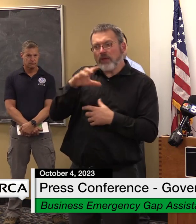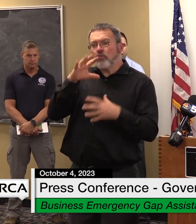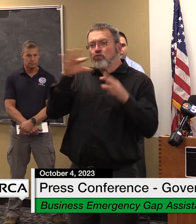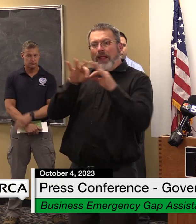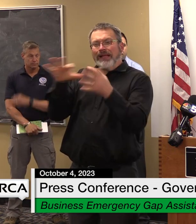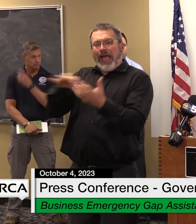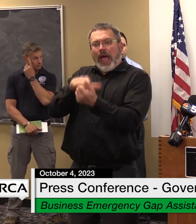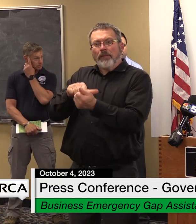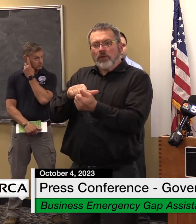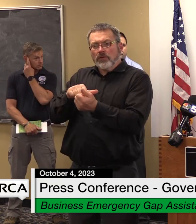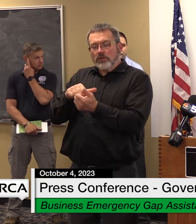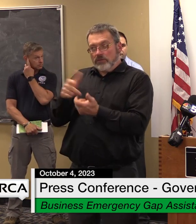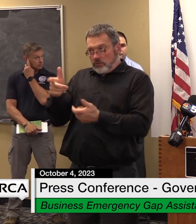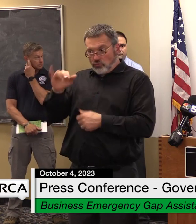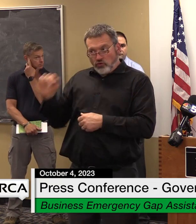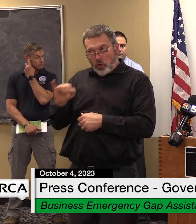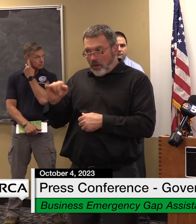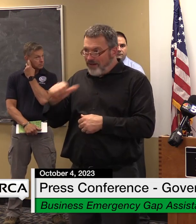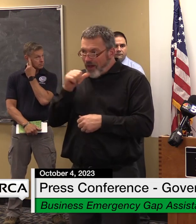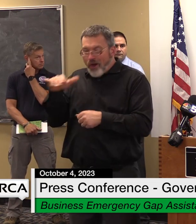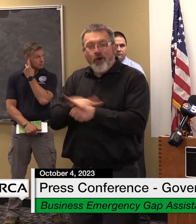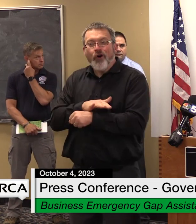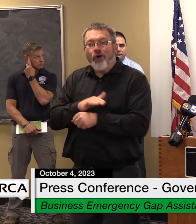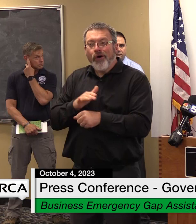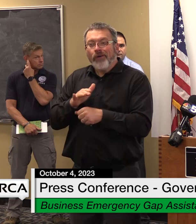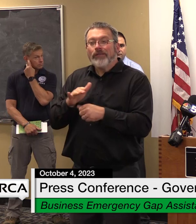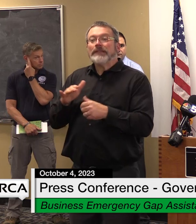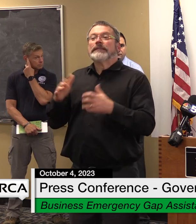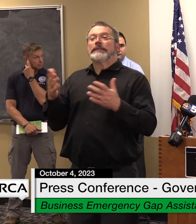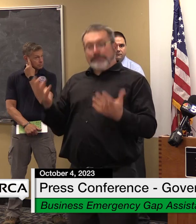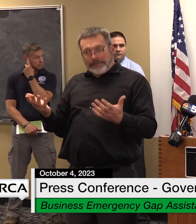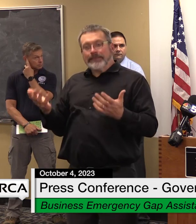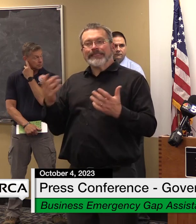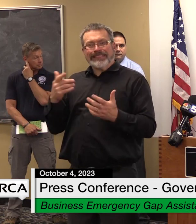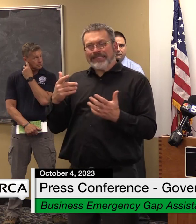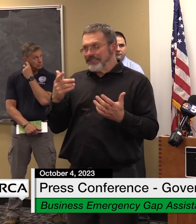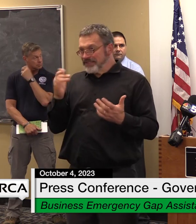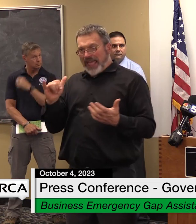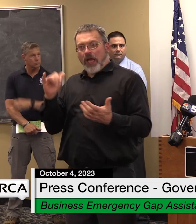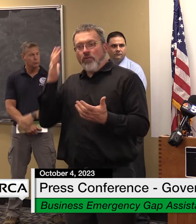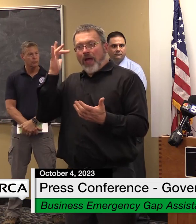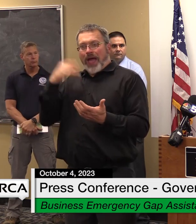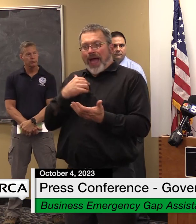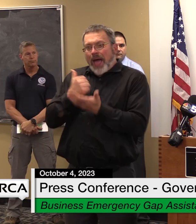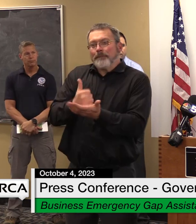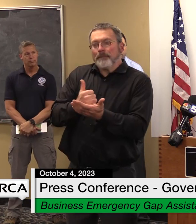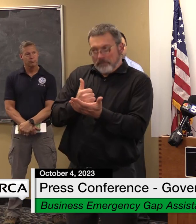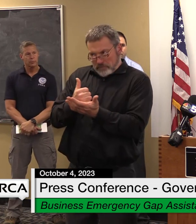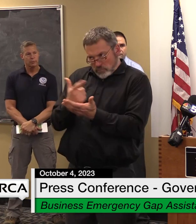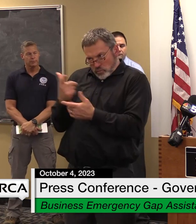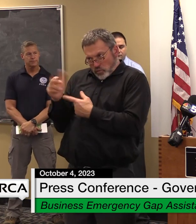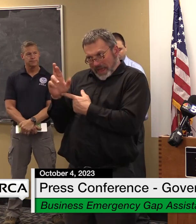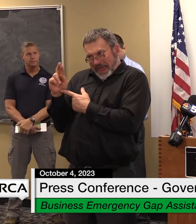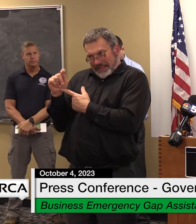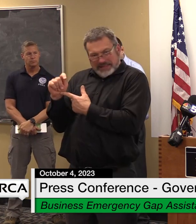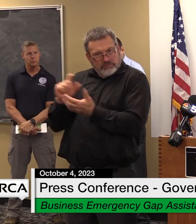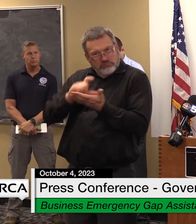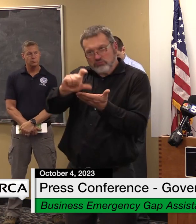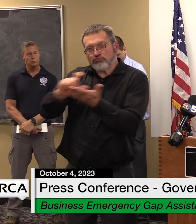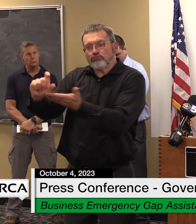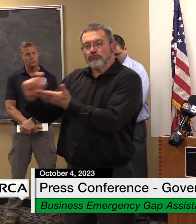uncovered. And that's how we're calculating awards, is on that uncovered damage. We just started paying out